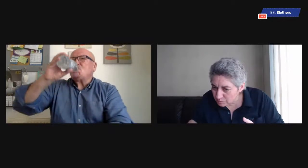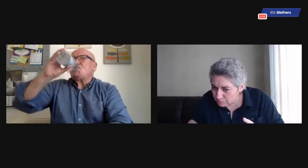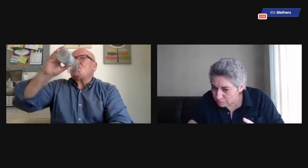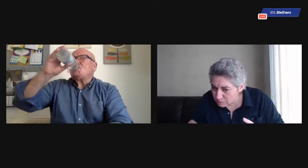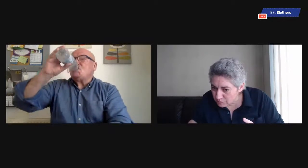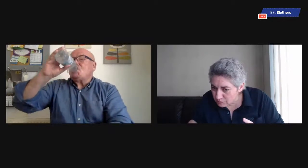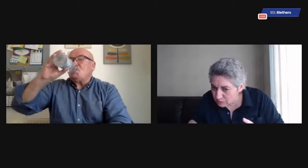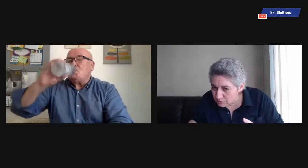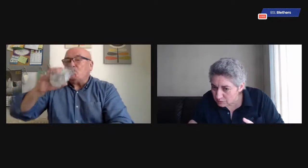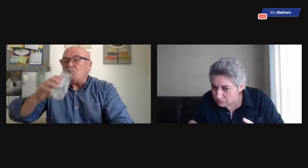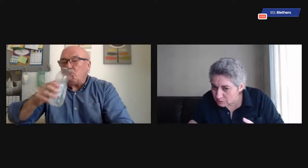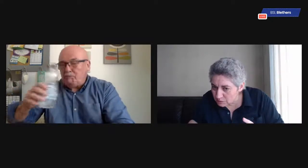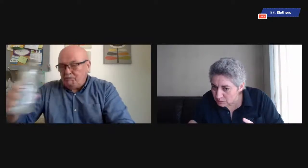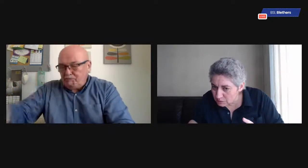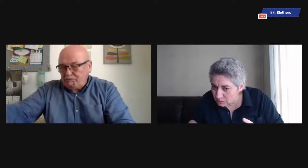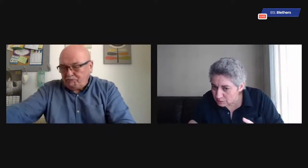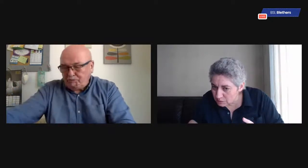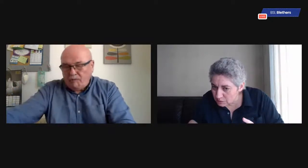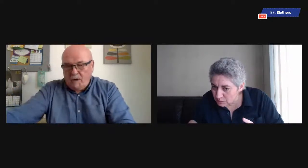one.